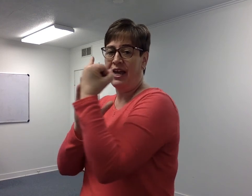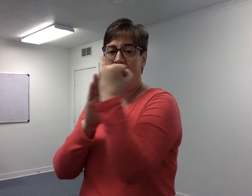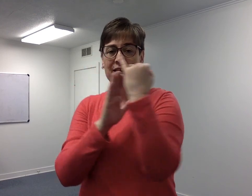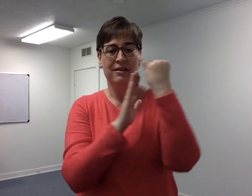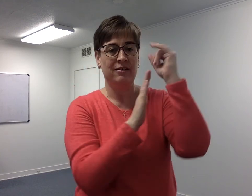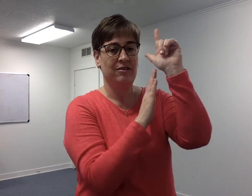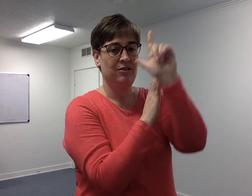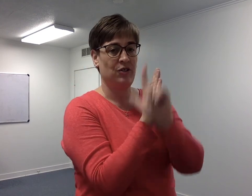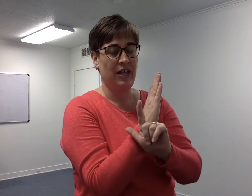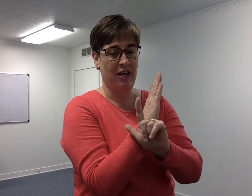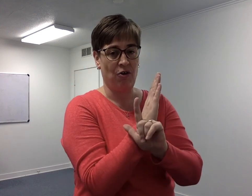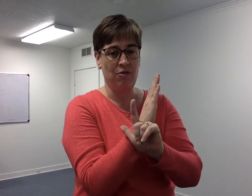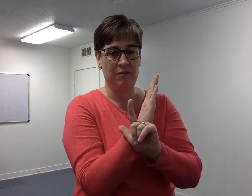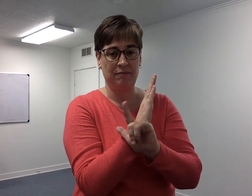J to the L.